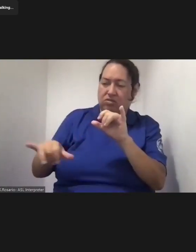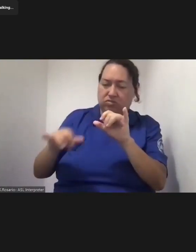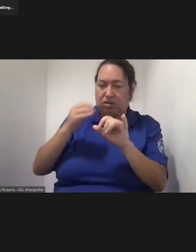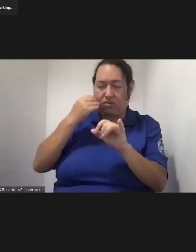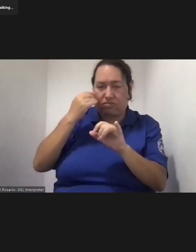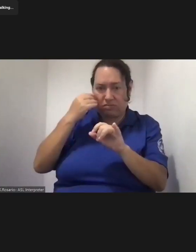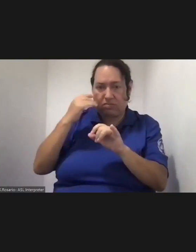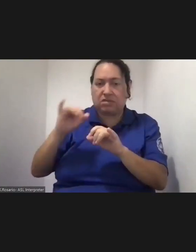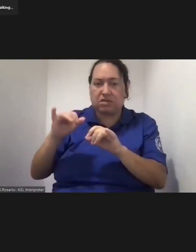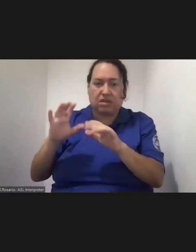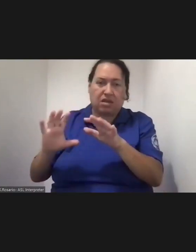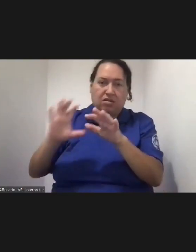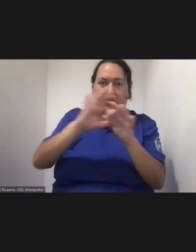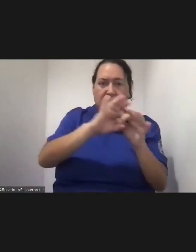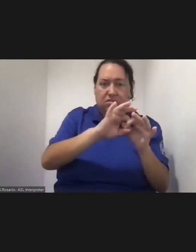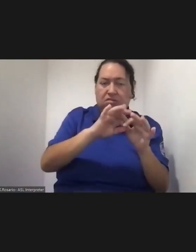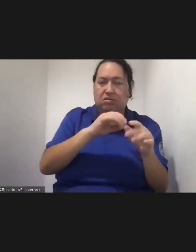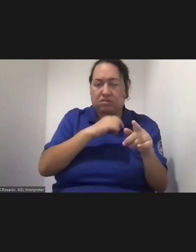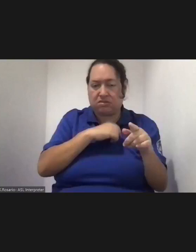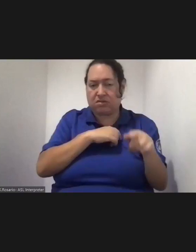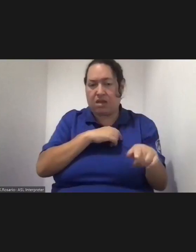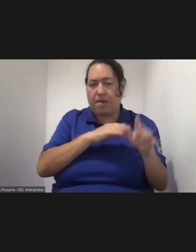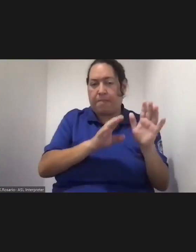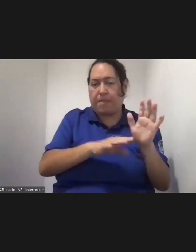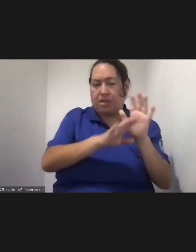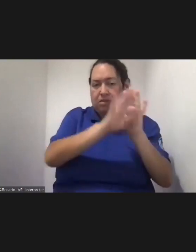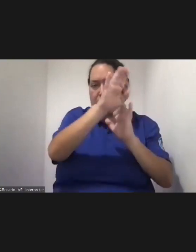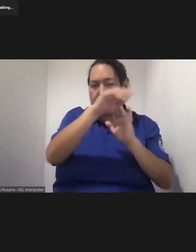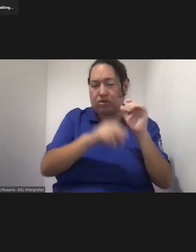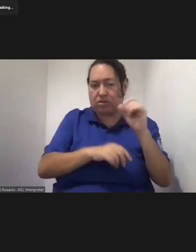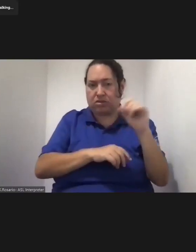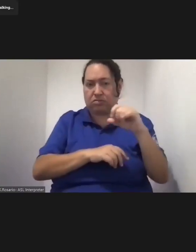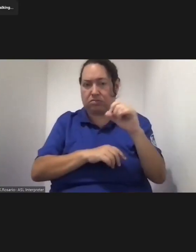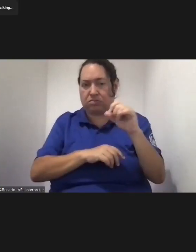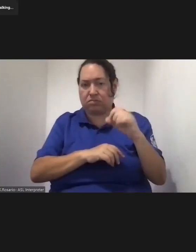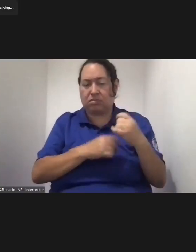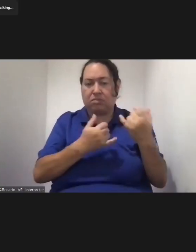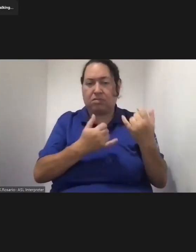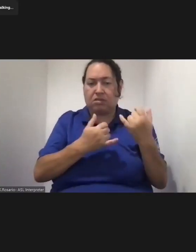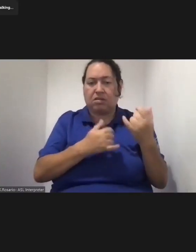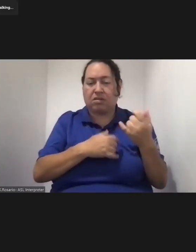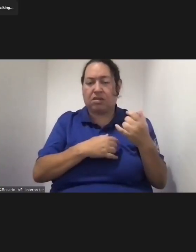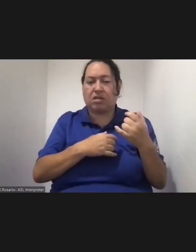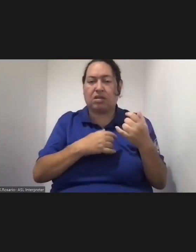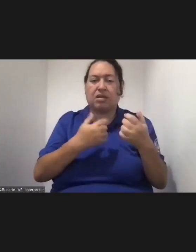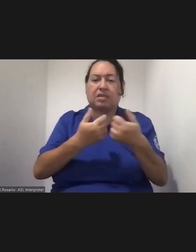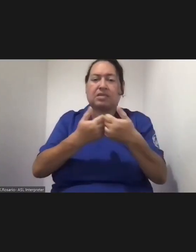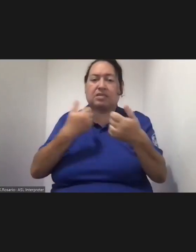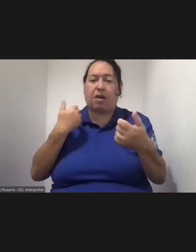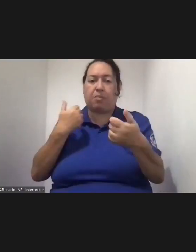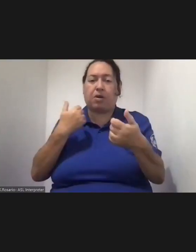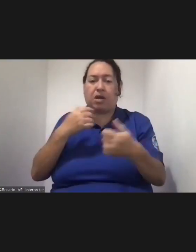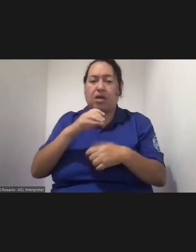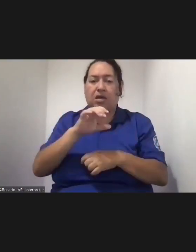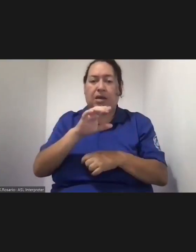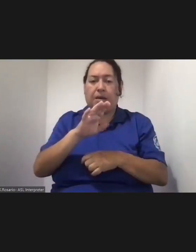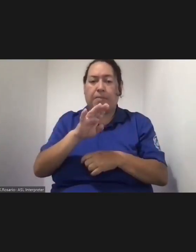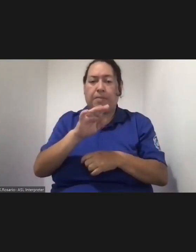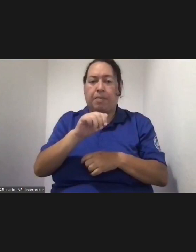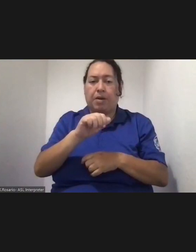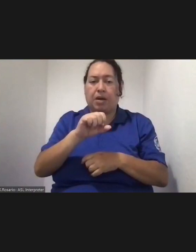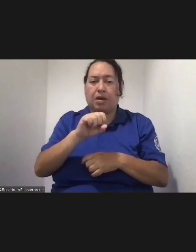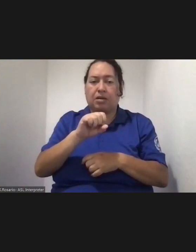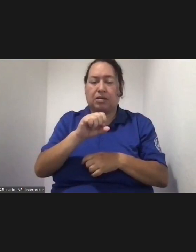game. All right, and then Subaki Tower, that's separate? That's another